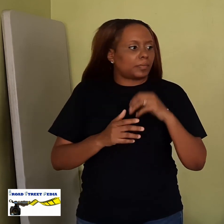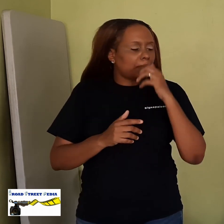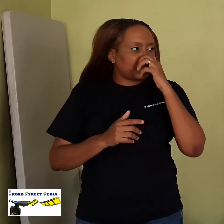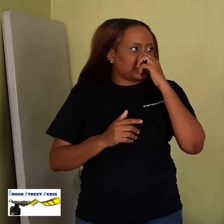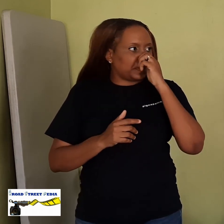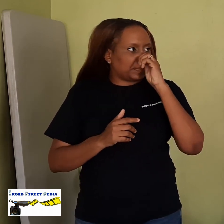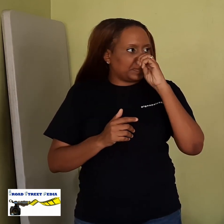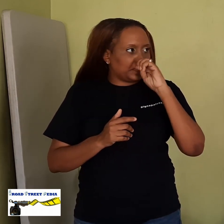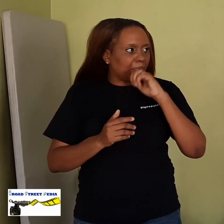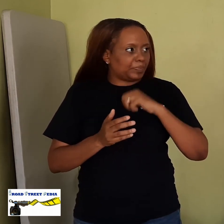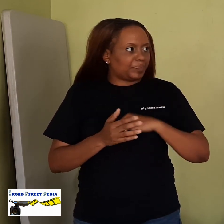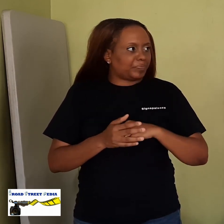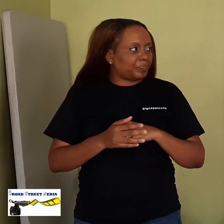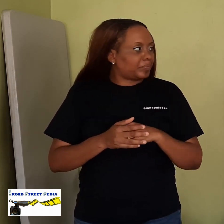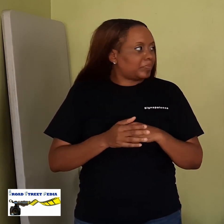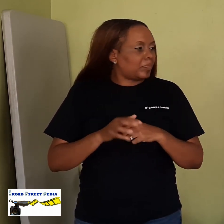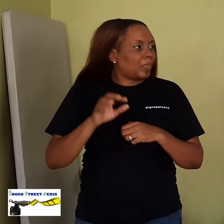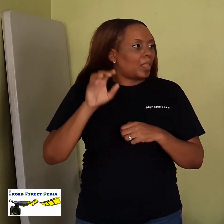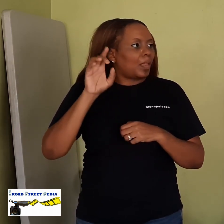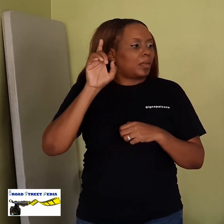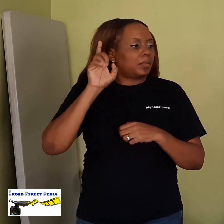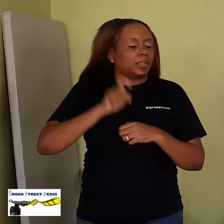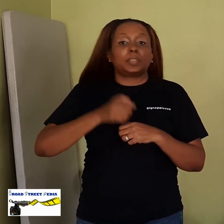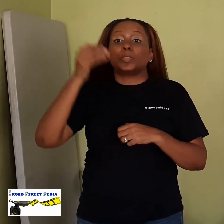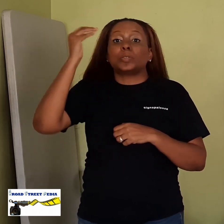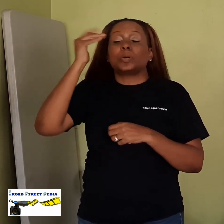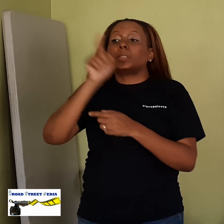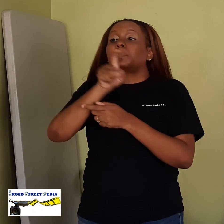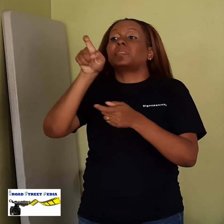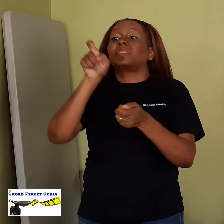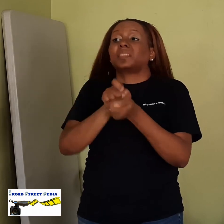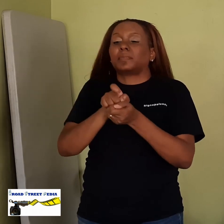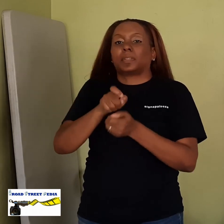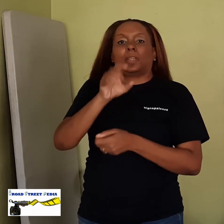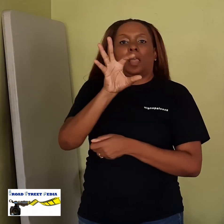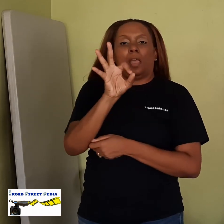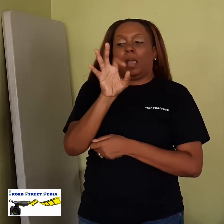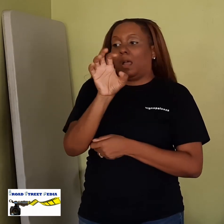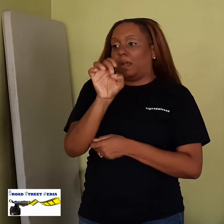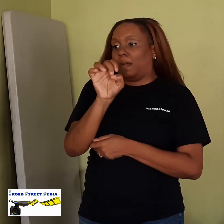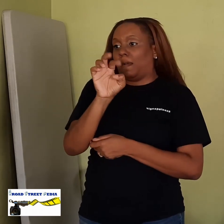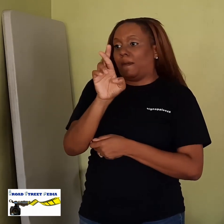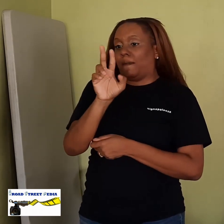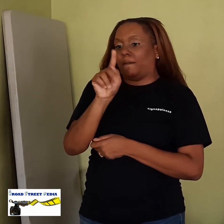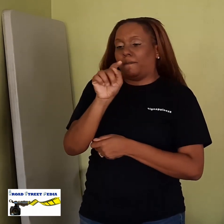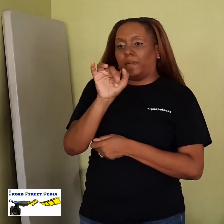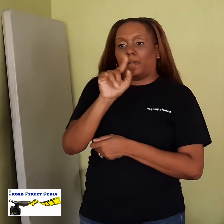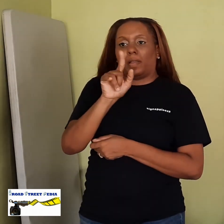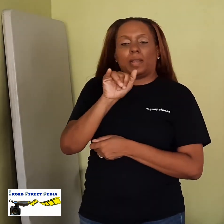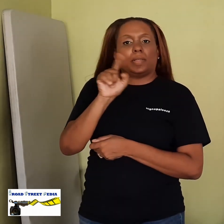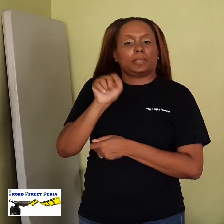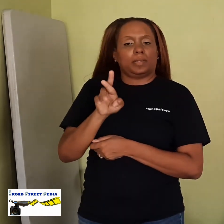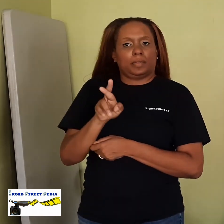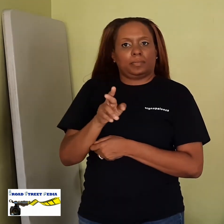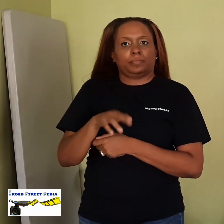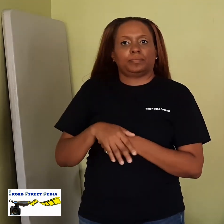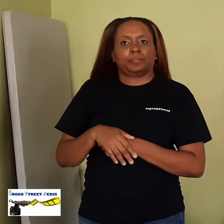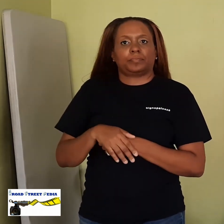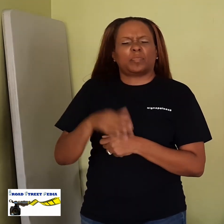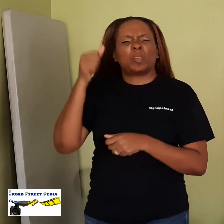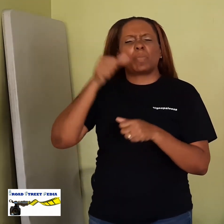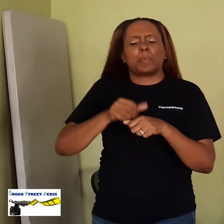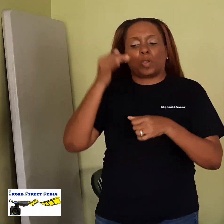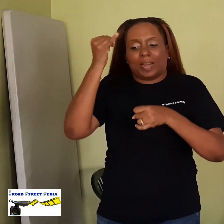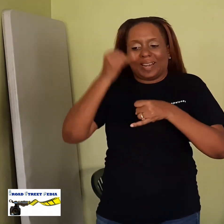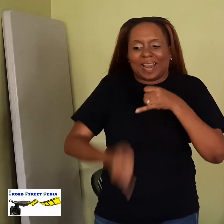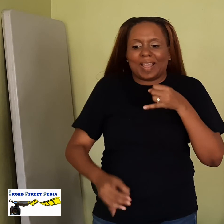that goes along with how the crop develops. Sometimes you have a crop that will send out a lot, you want blossoms and fruiting. Then remember that your last number